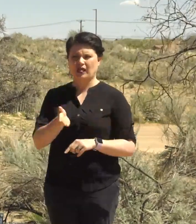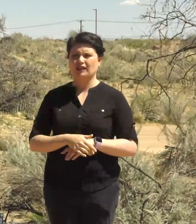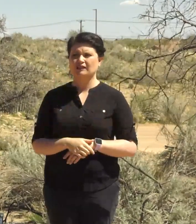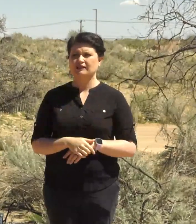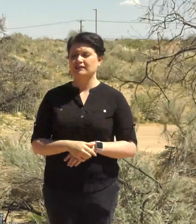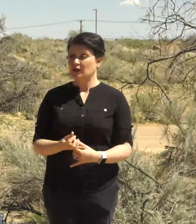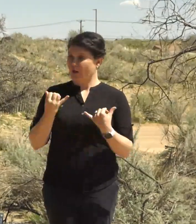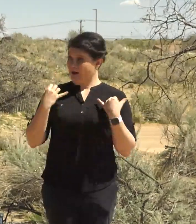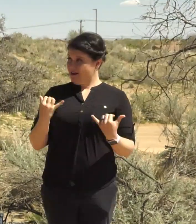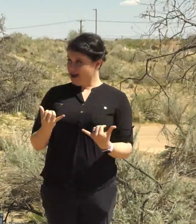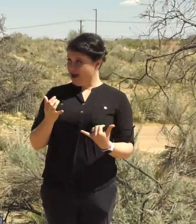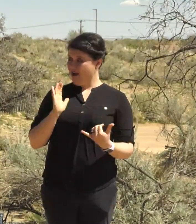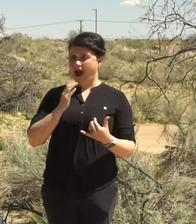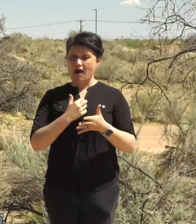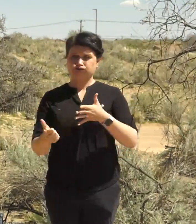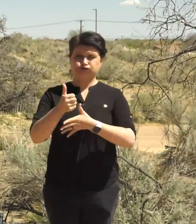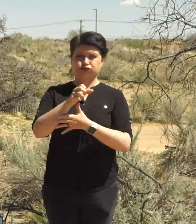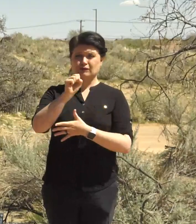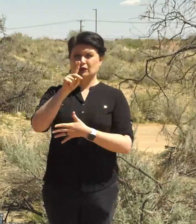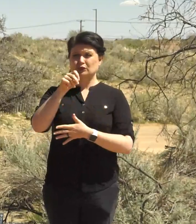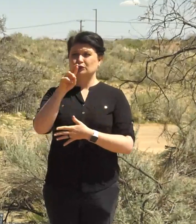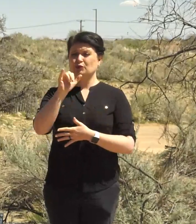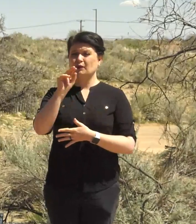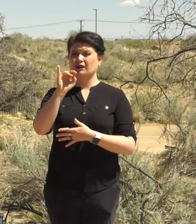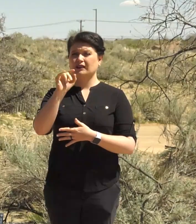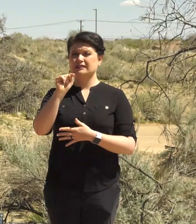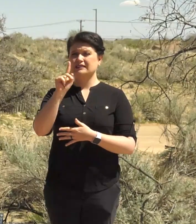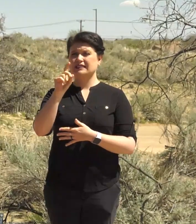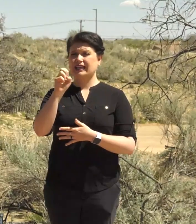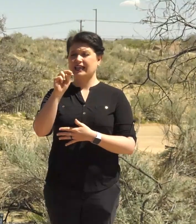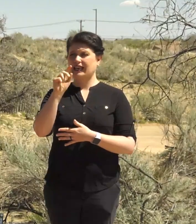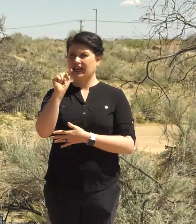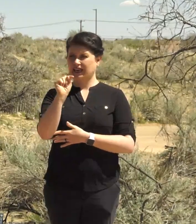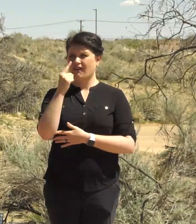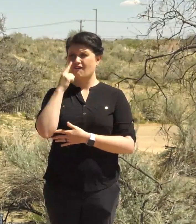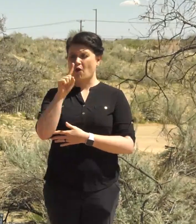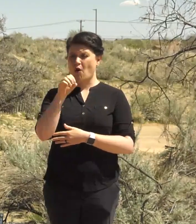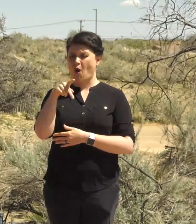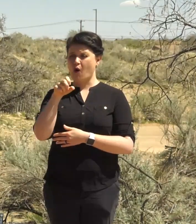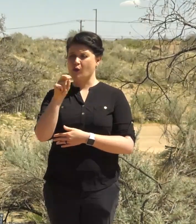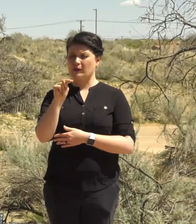particular order with our Superintendent of Open Space for the City of Albuquerque,